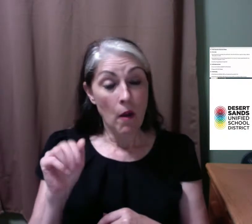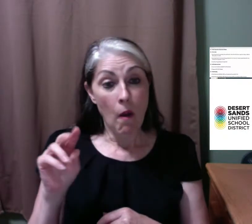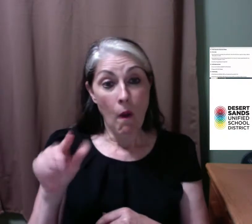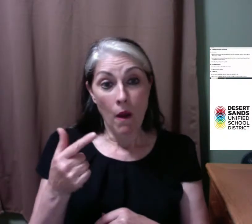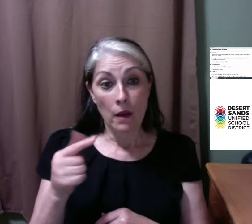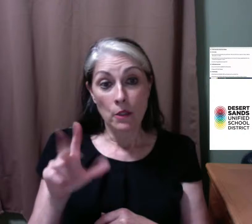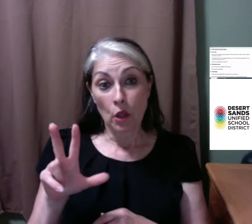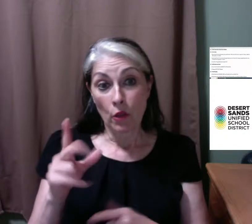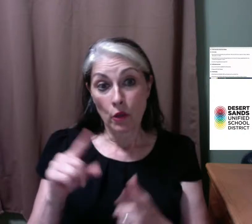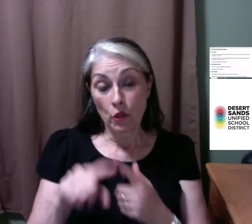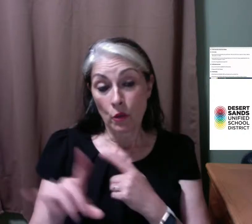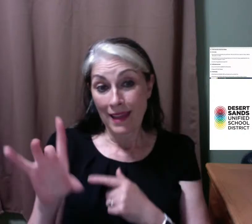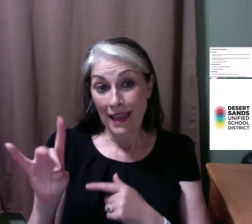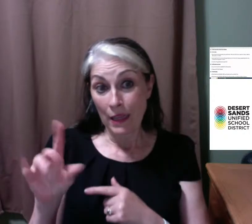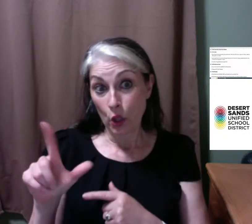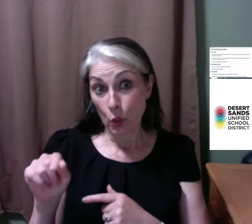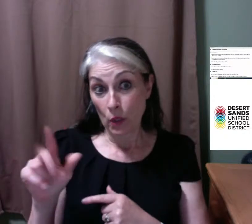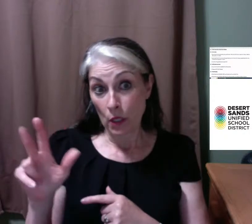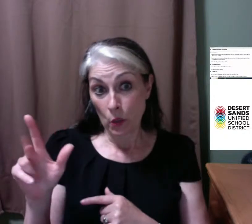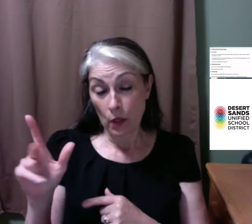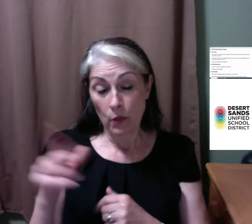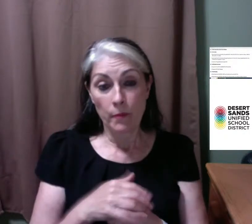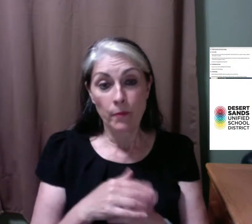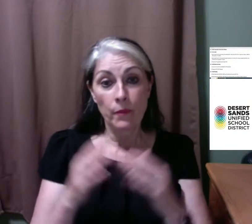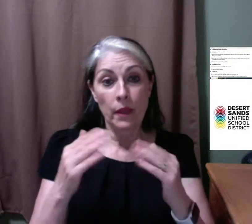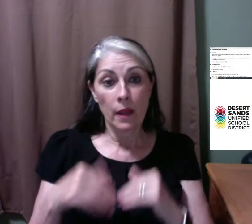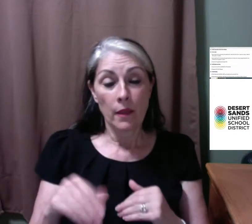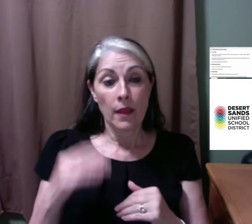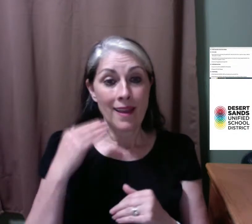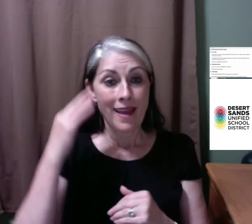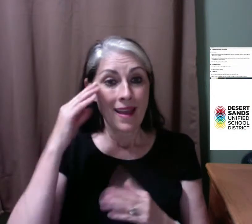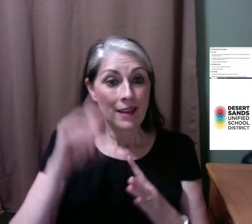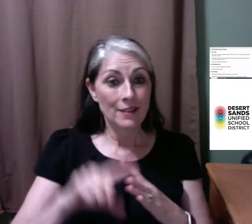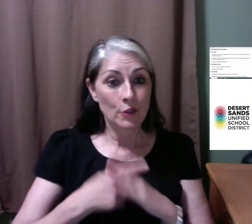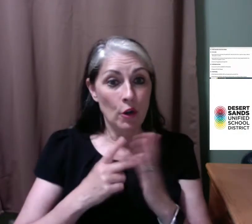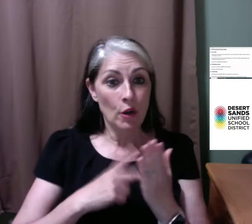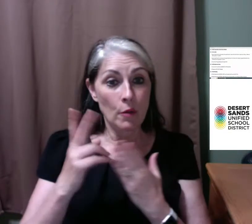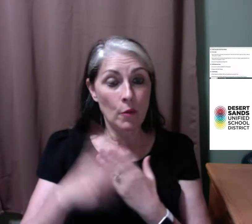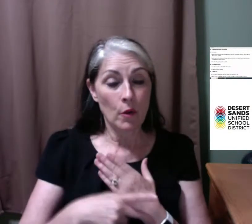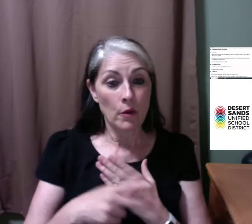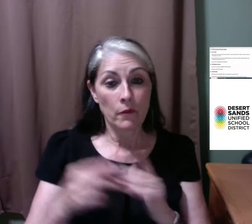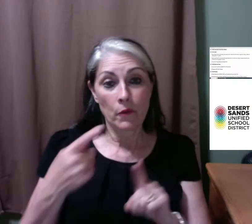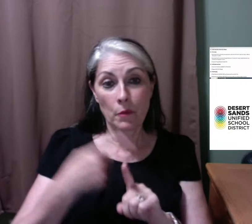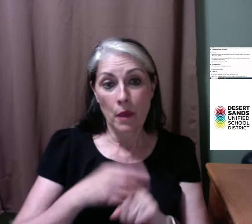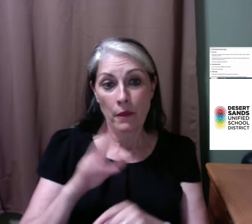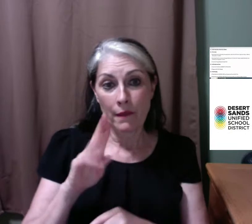the 8th, 2023, and the Head Start program report for April